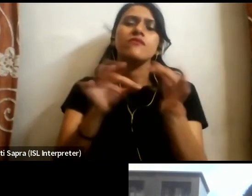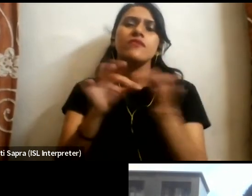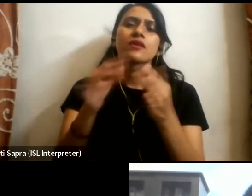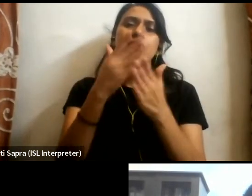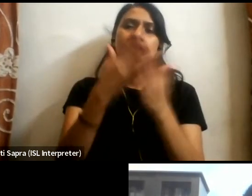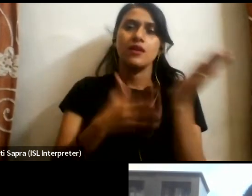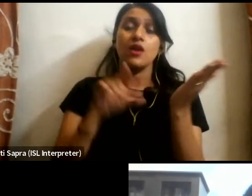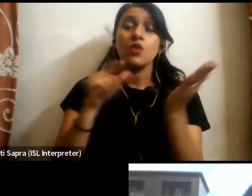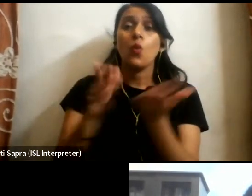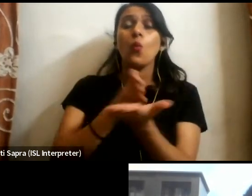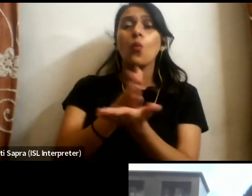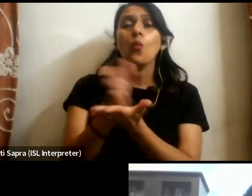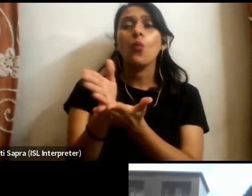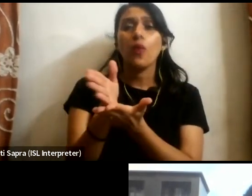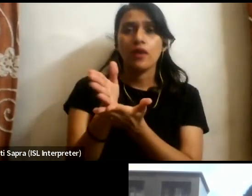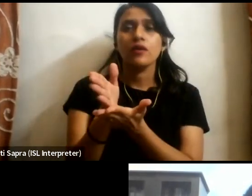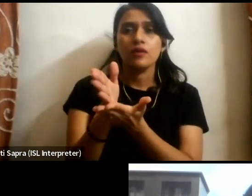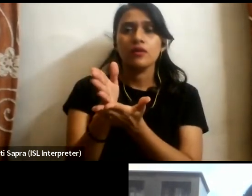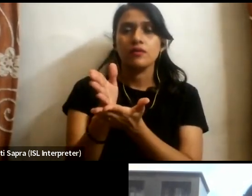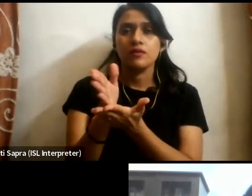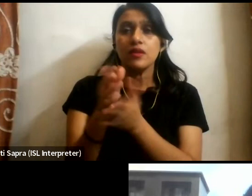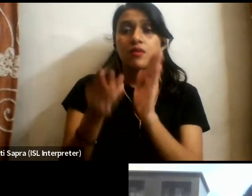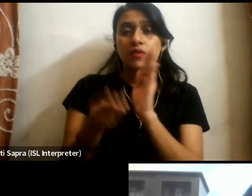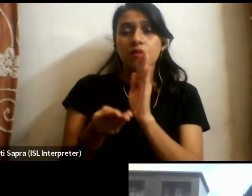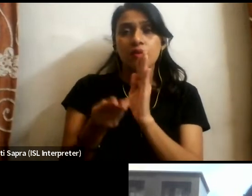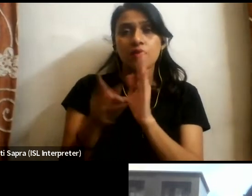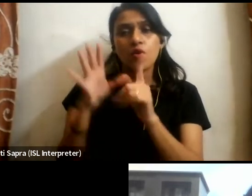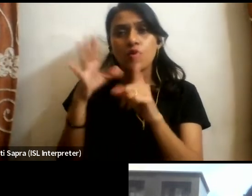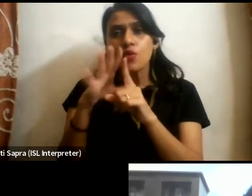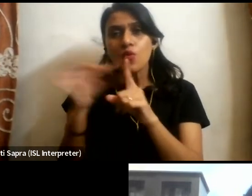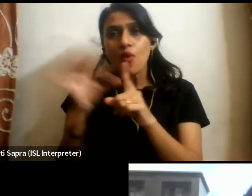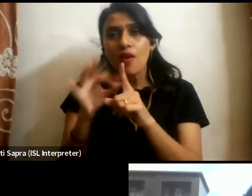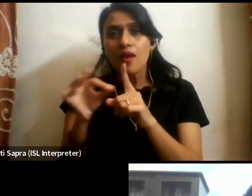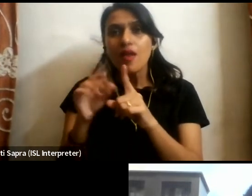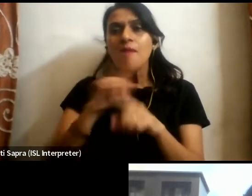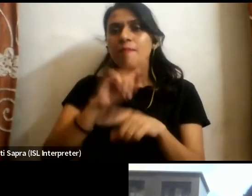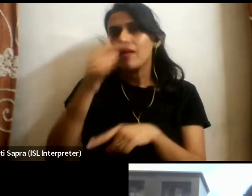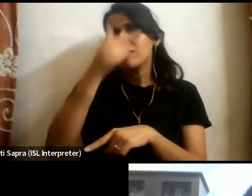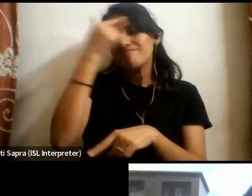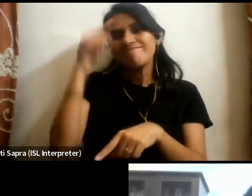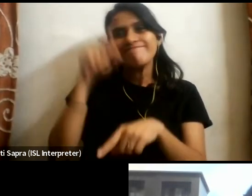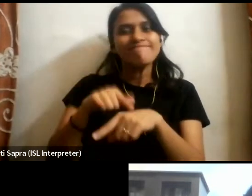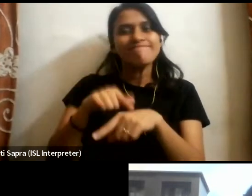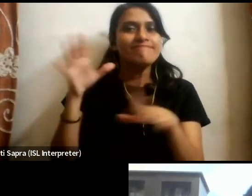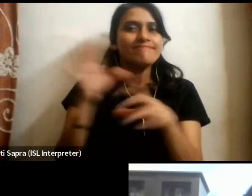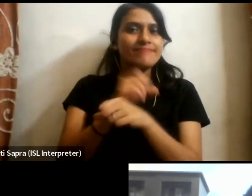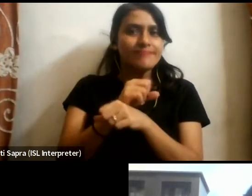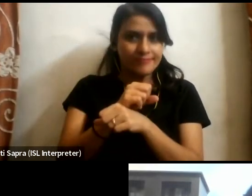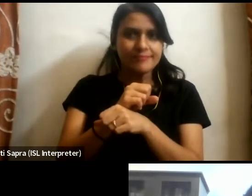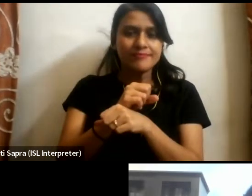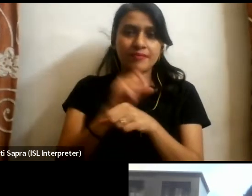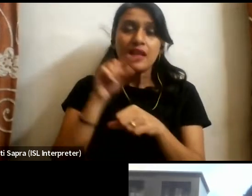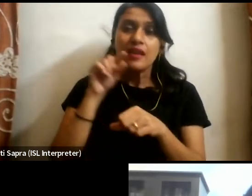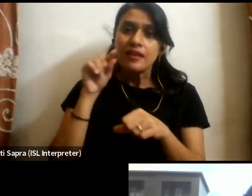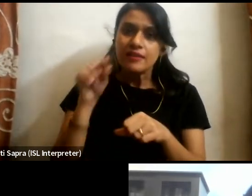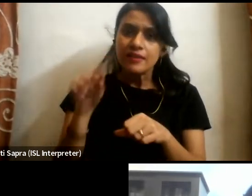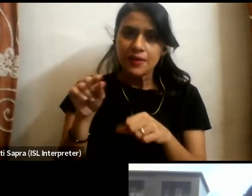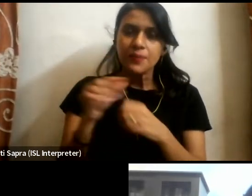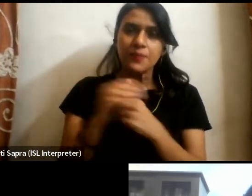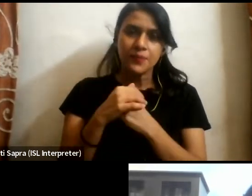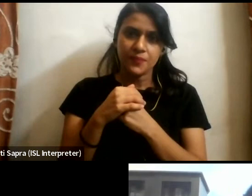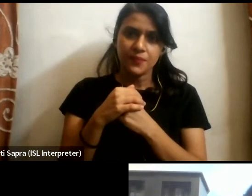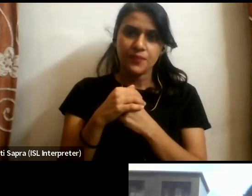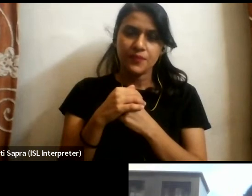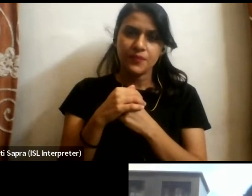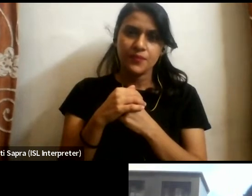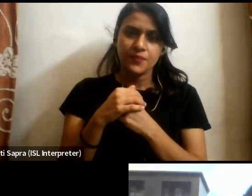are ways that this can be done. Unfortunately, the moment there is any sort